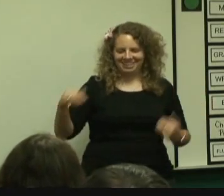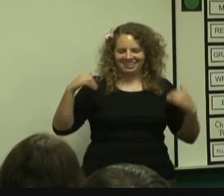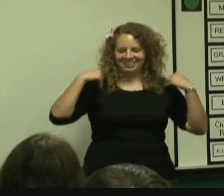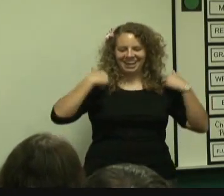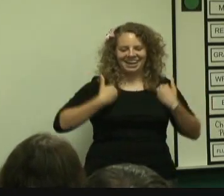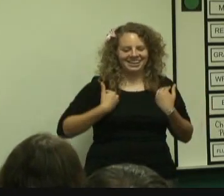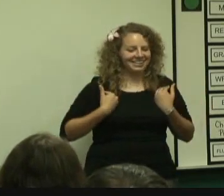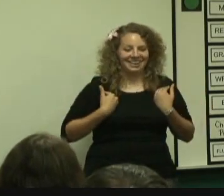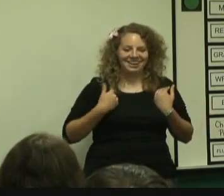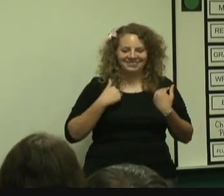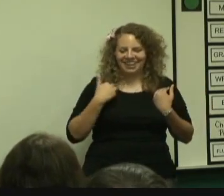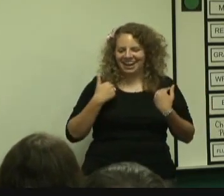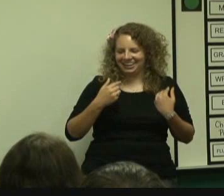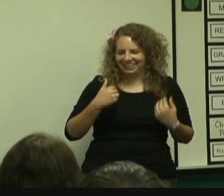she tired, I'm tired,